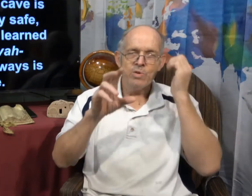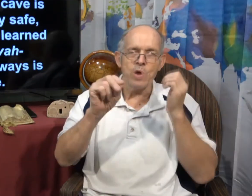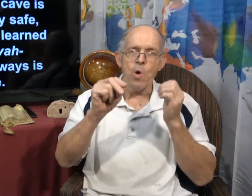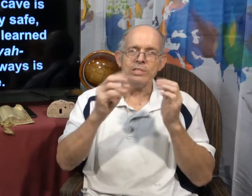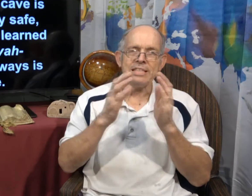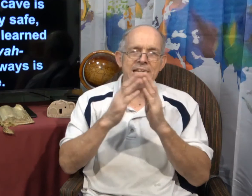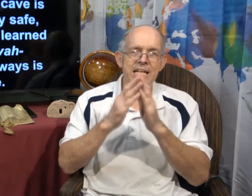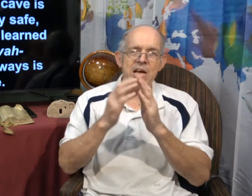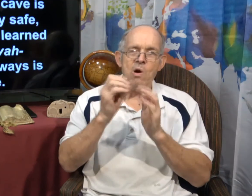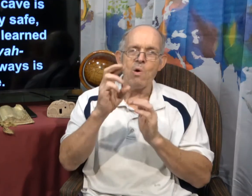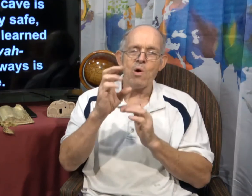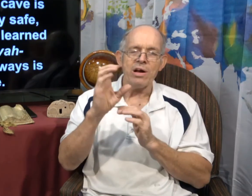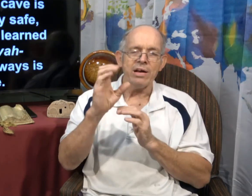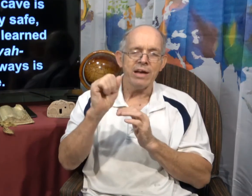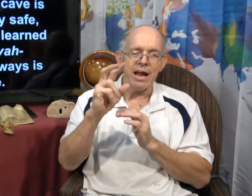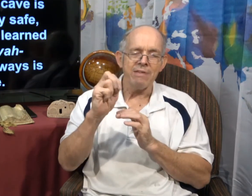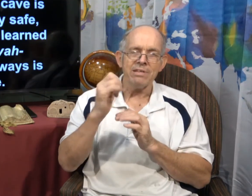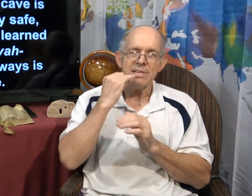no city or cave is